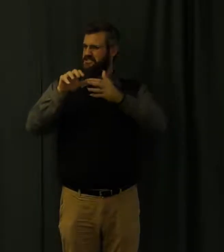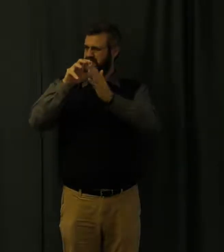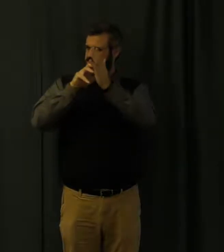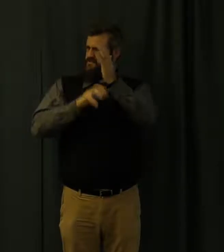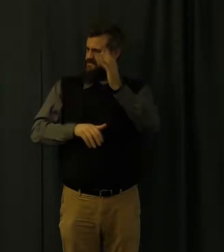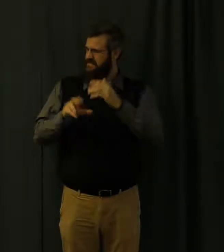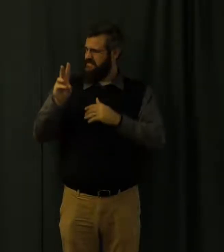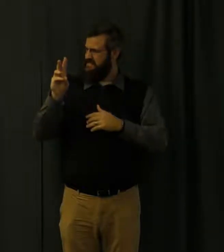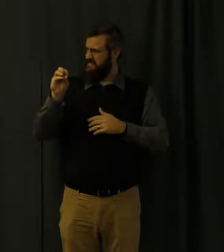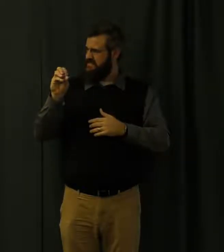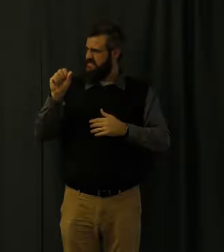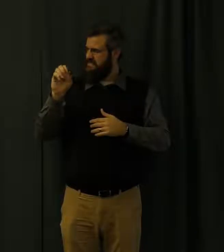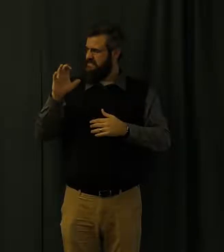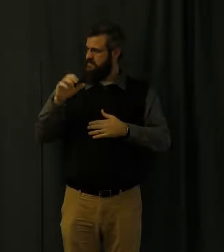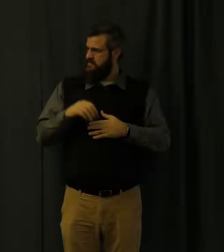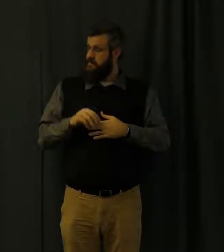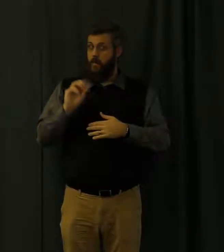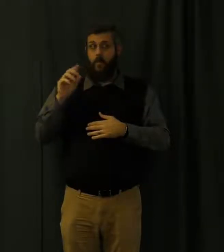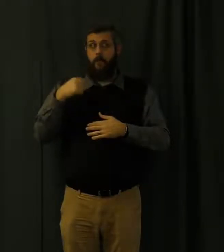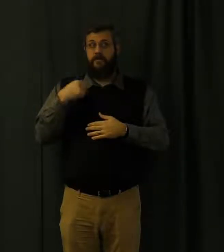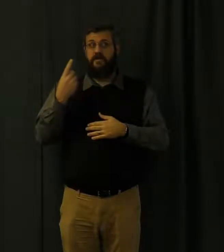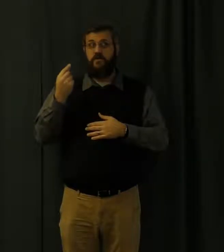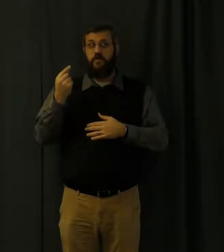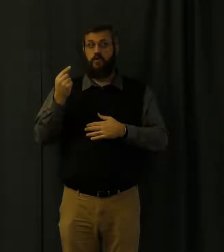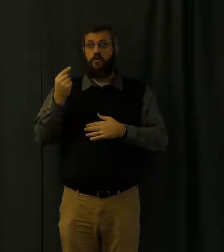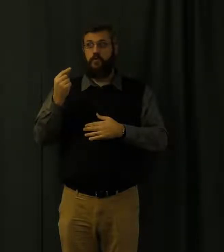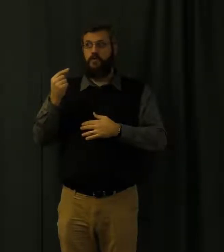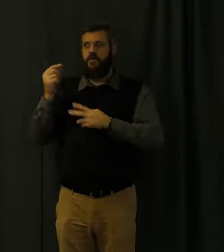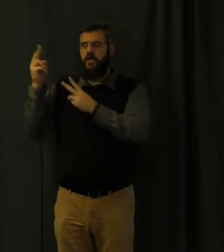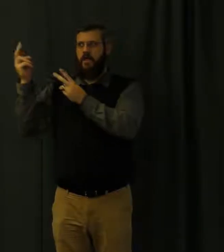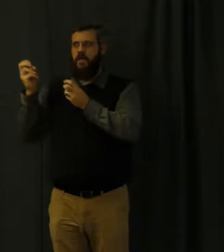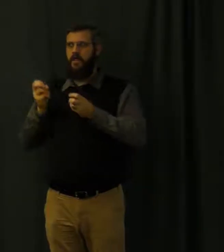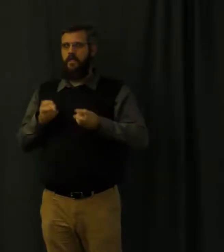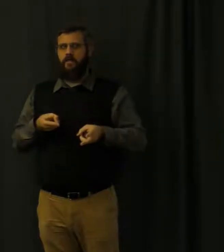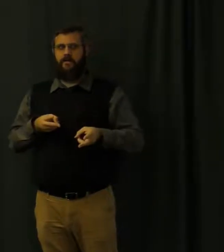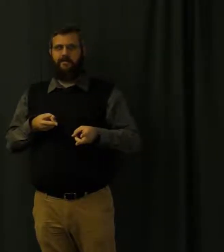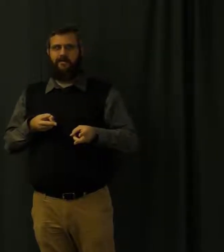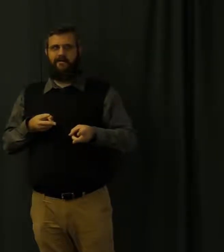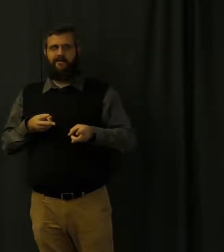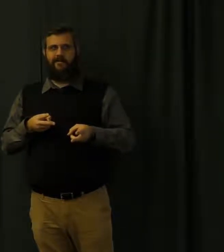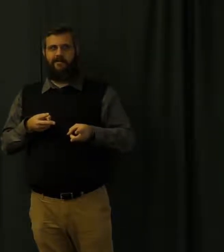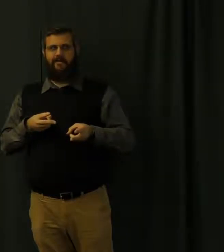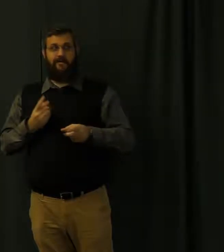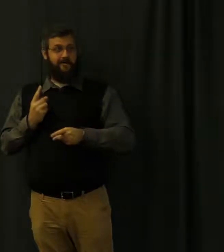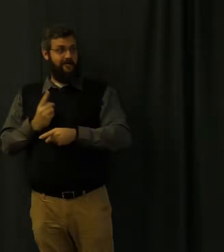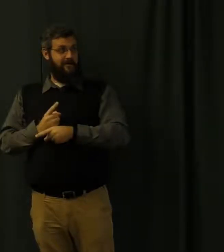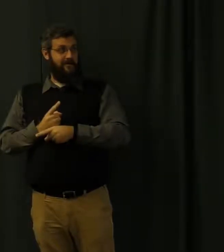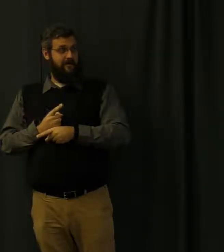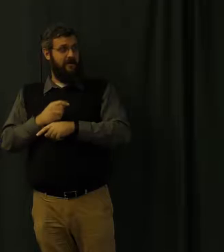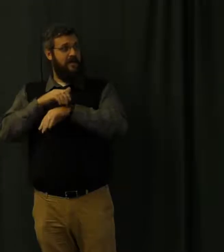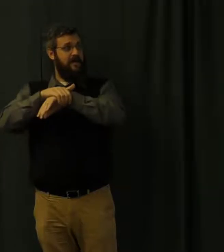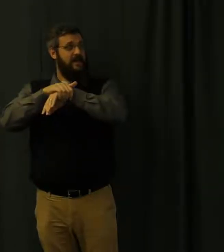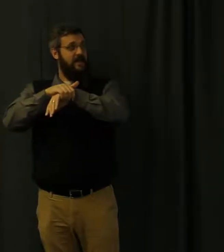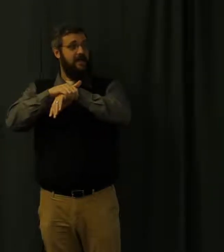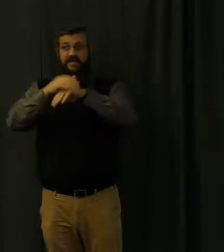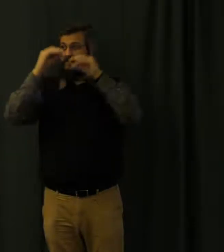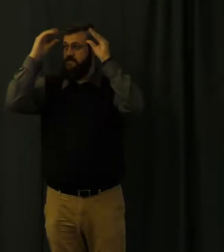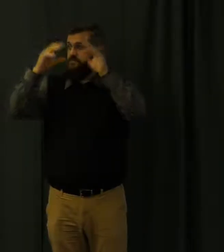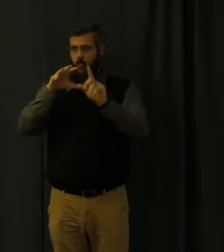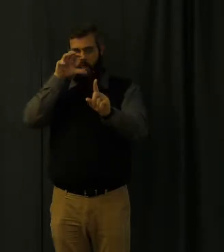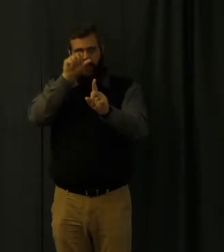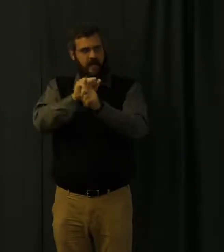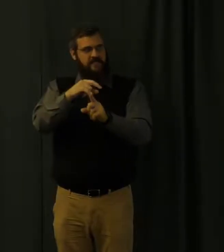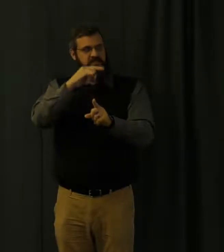fast. Or, what did I do? Copied and pasted it. We have English teachers who catch their kids